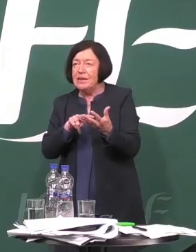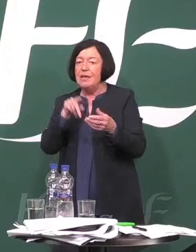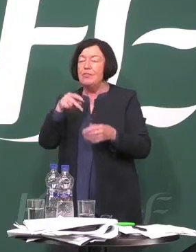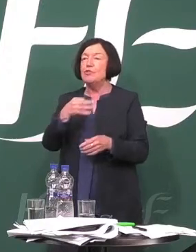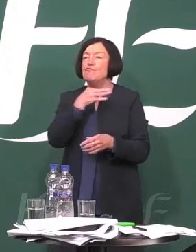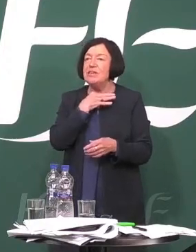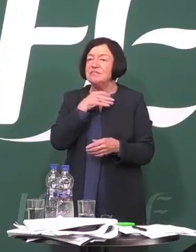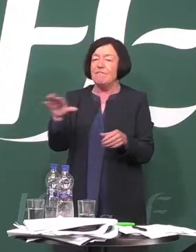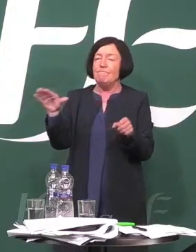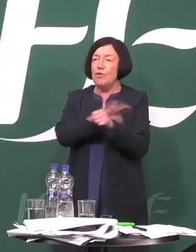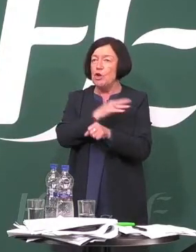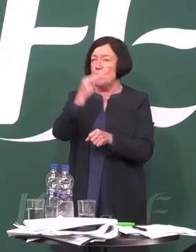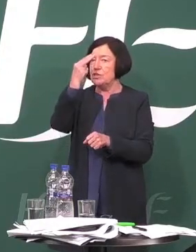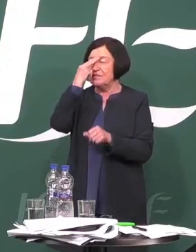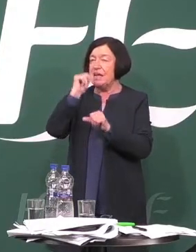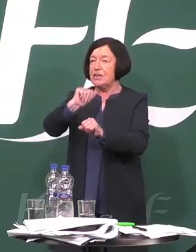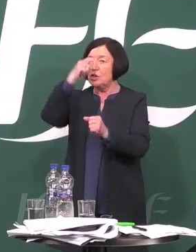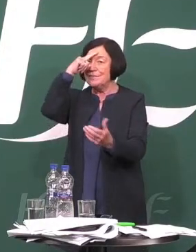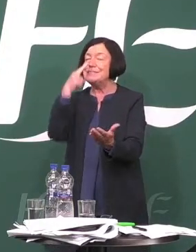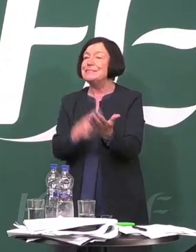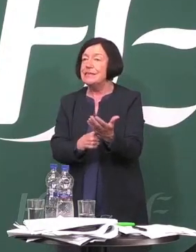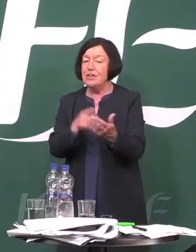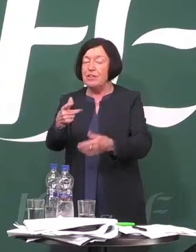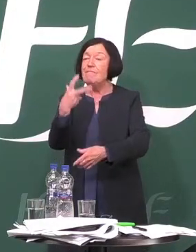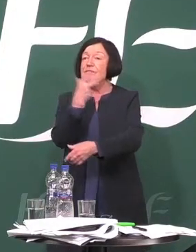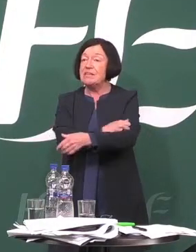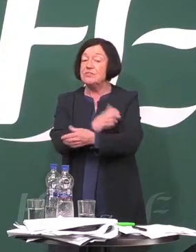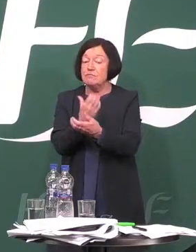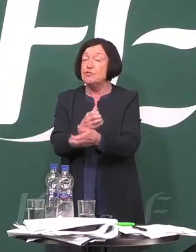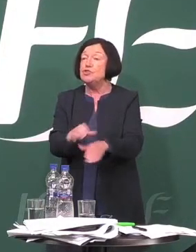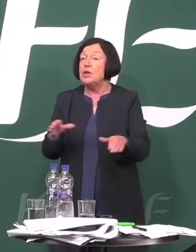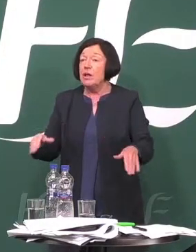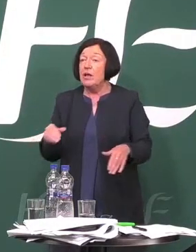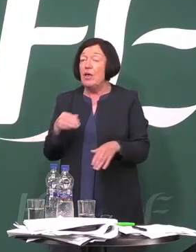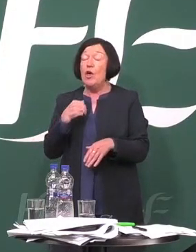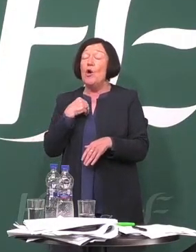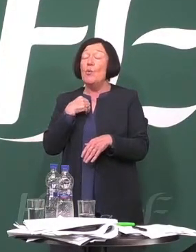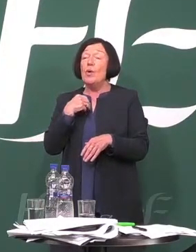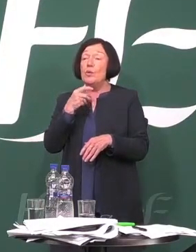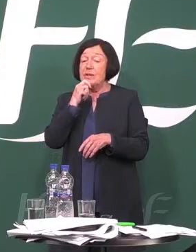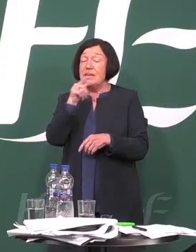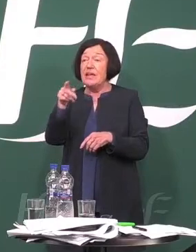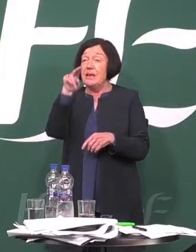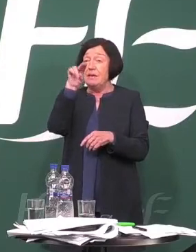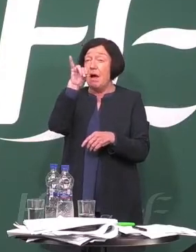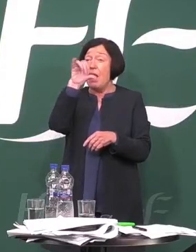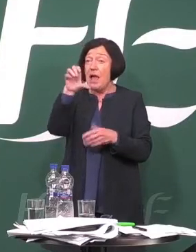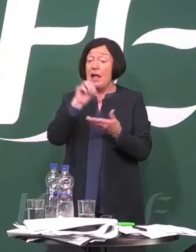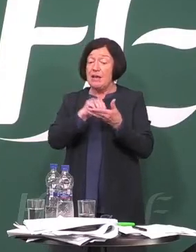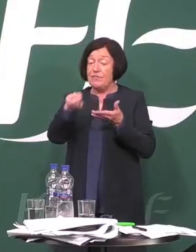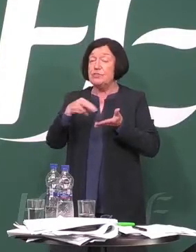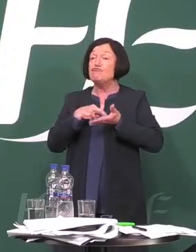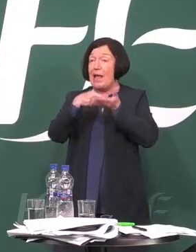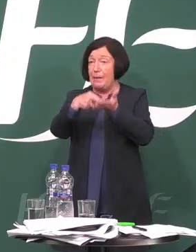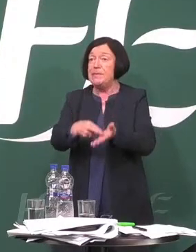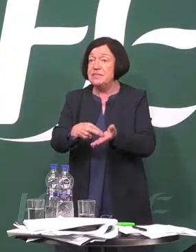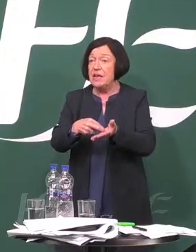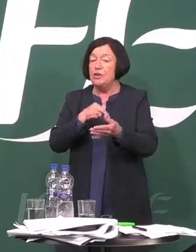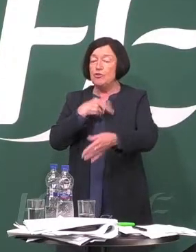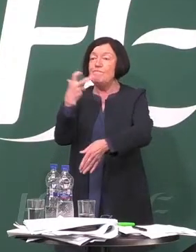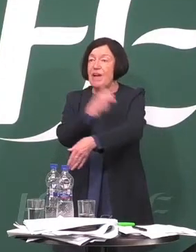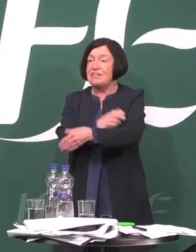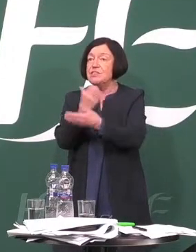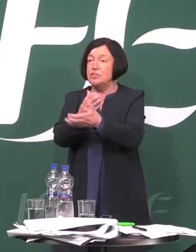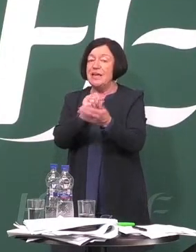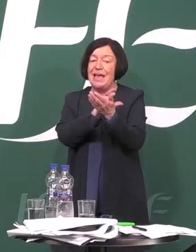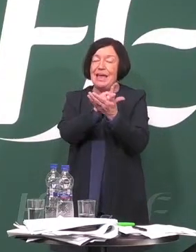so they fully understand the decision in relation to the vaccination of children. I suppose what we would say is NIAC have come with this recommendation to vaccinate